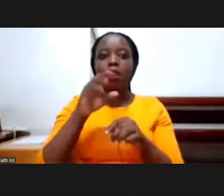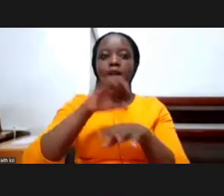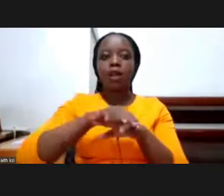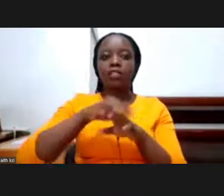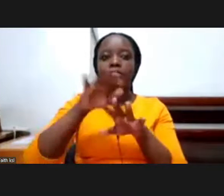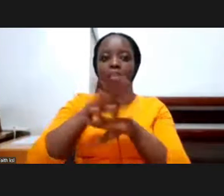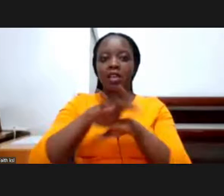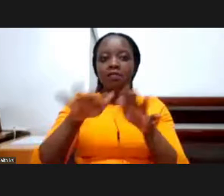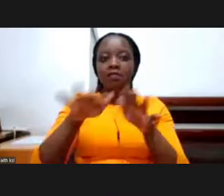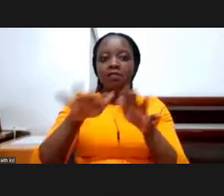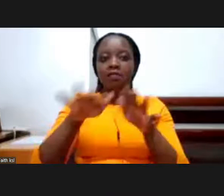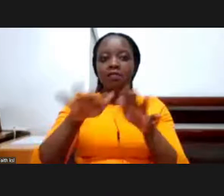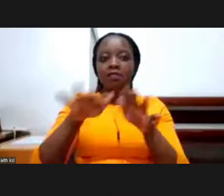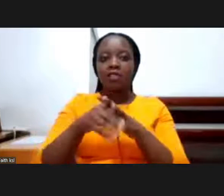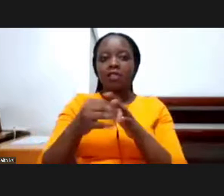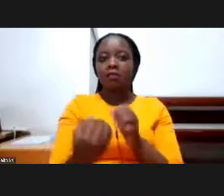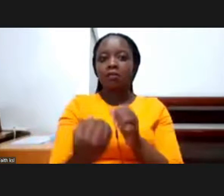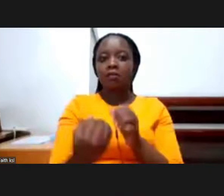the